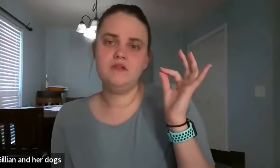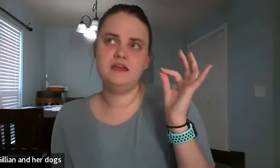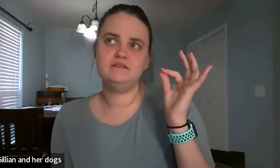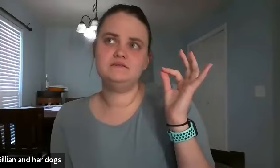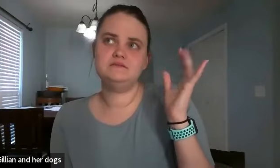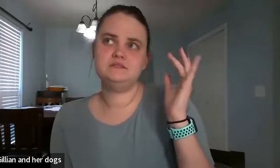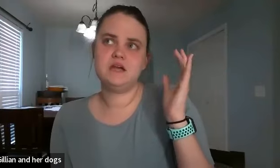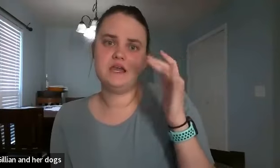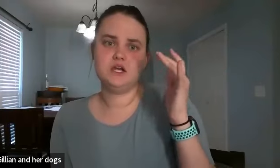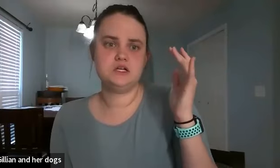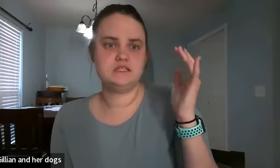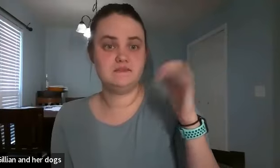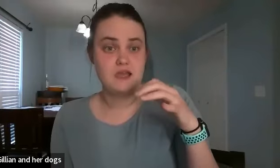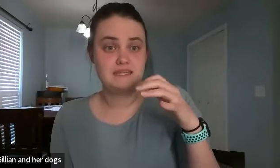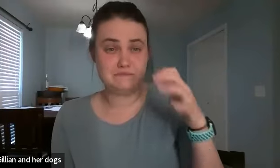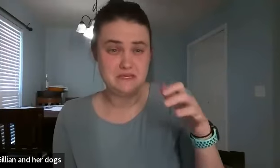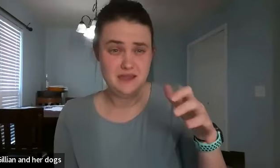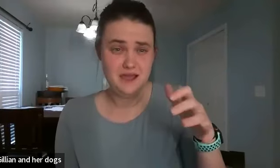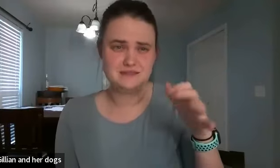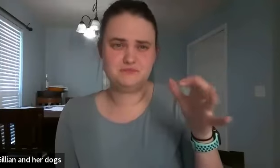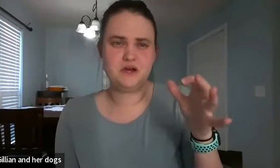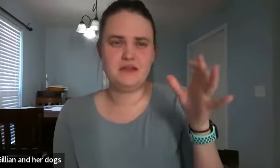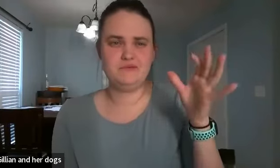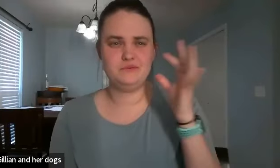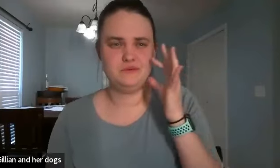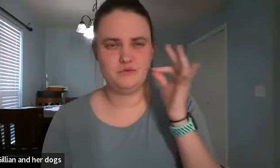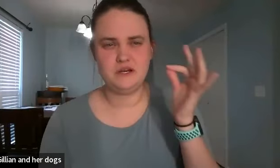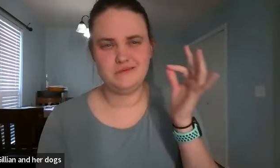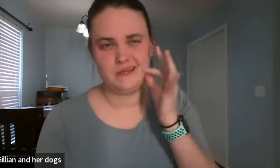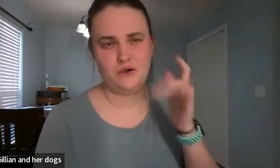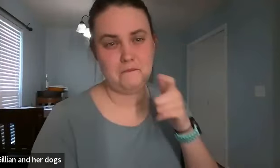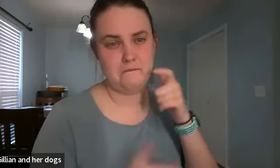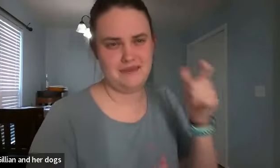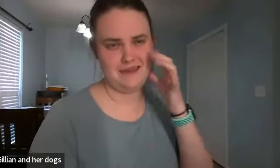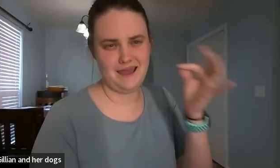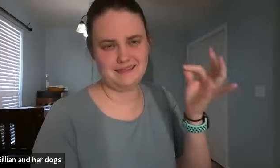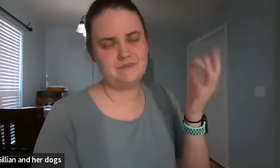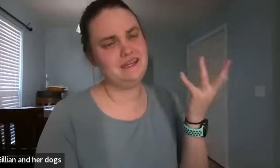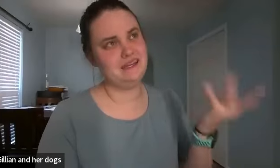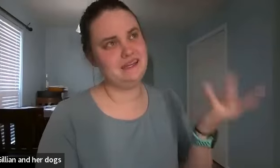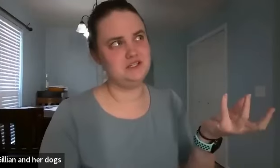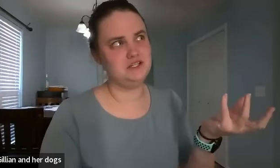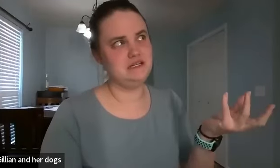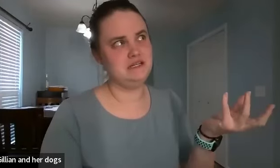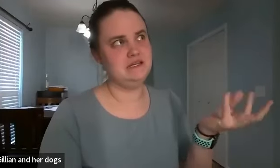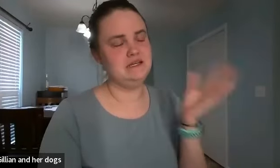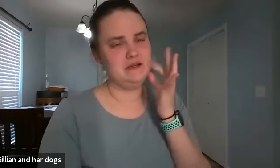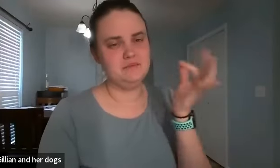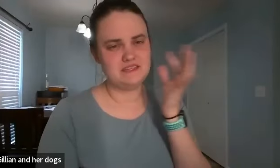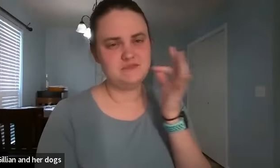like tigers and lions big cats, but you wouldn't really call them big cats. I mean, I guess you could, but this is more